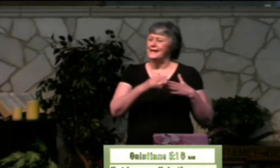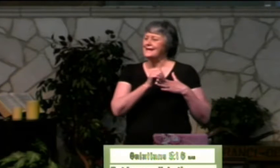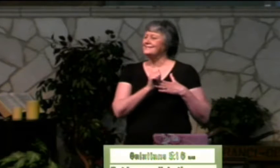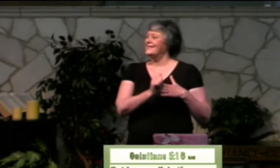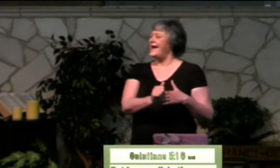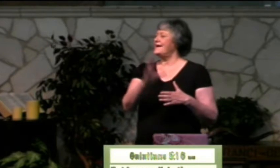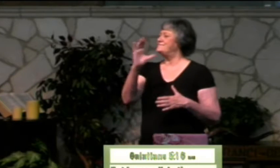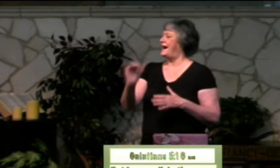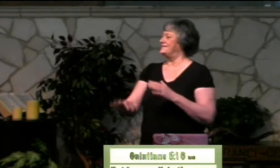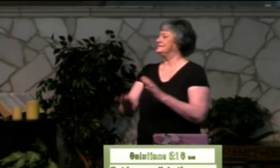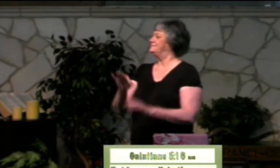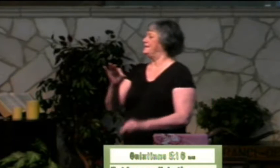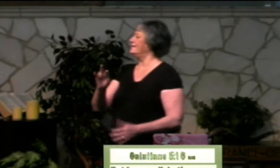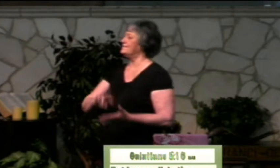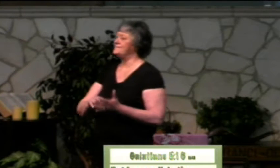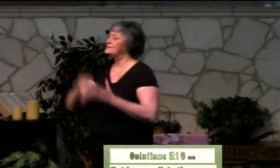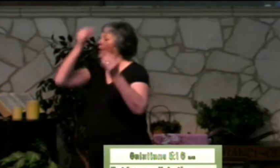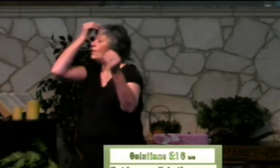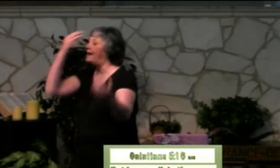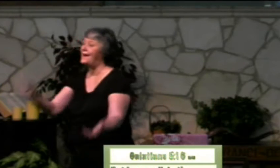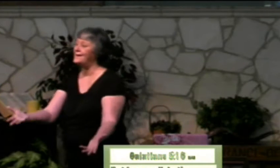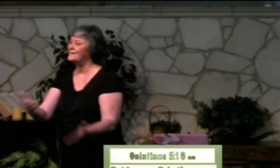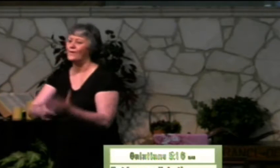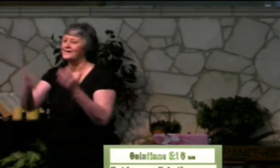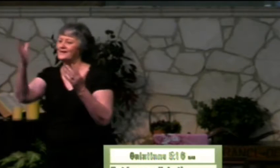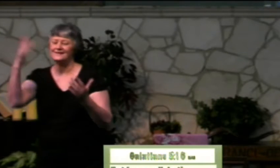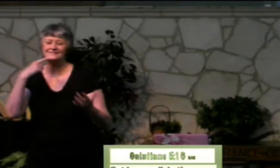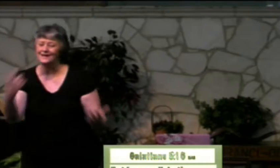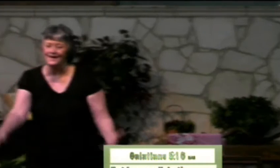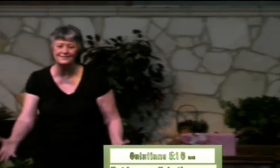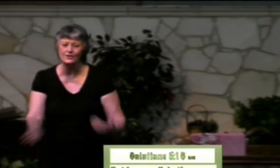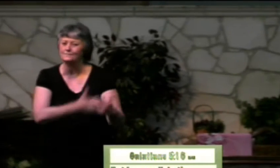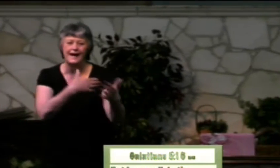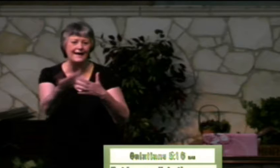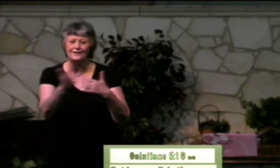Being led by the Spirit means obeying what God says, no matter